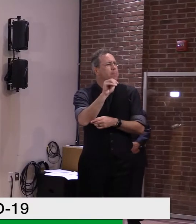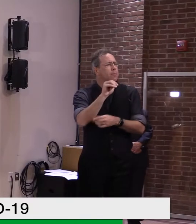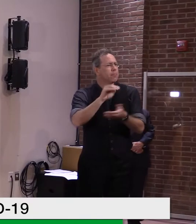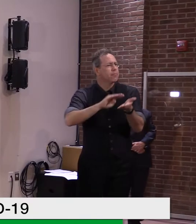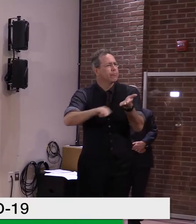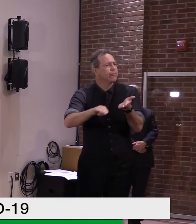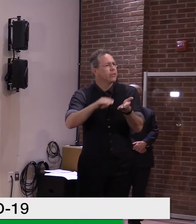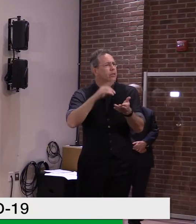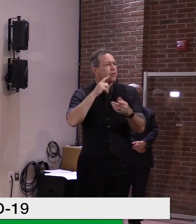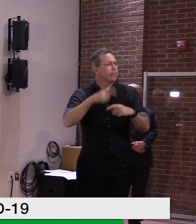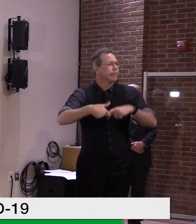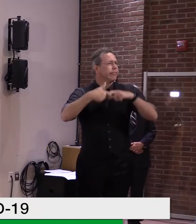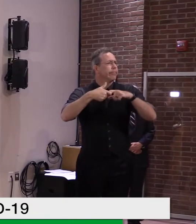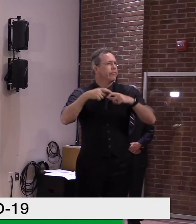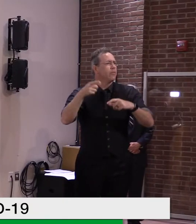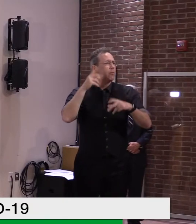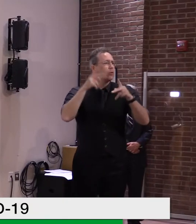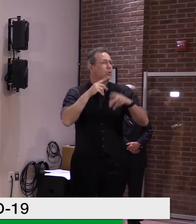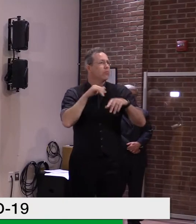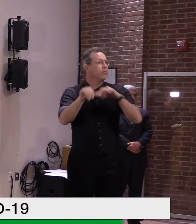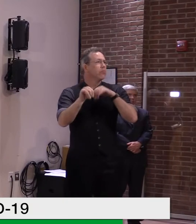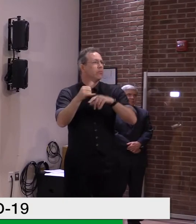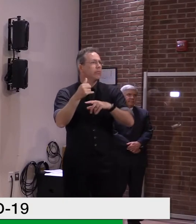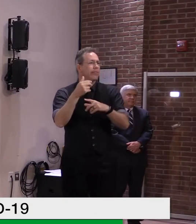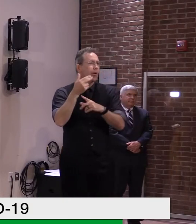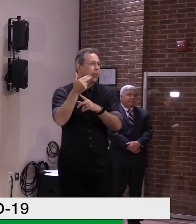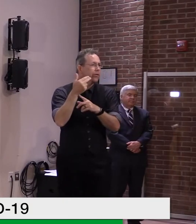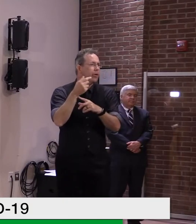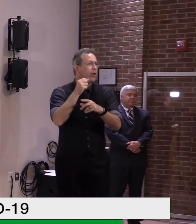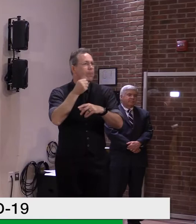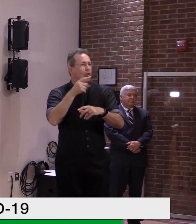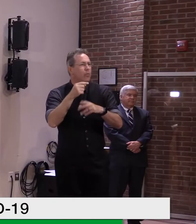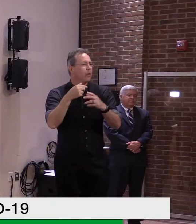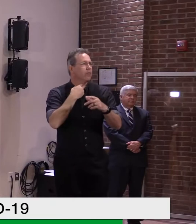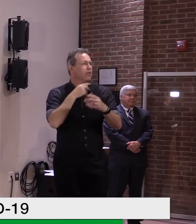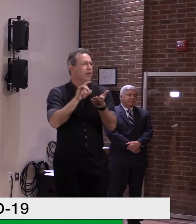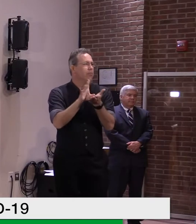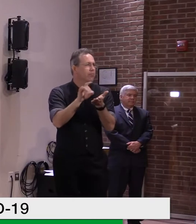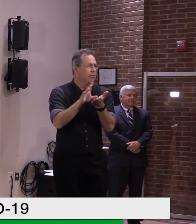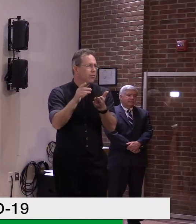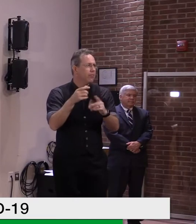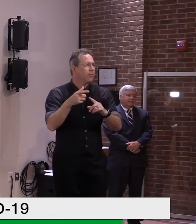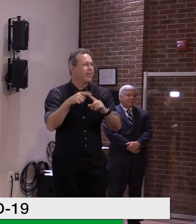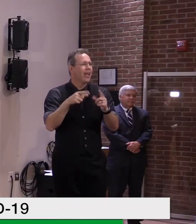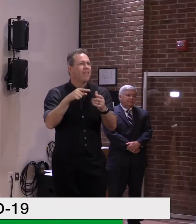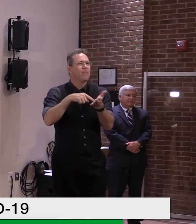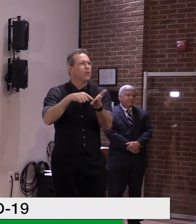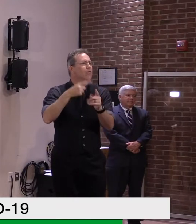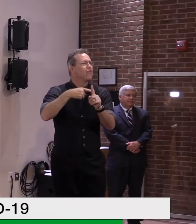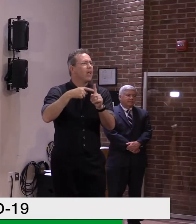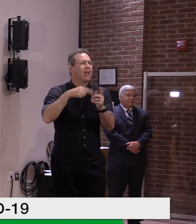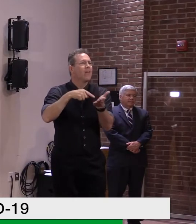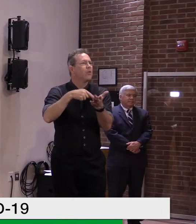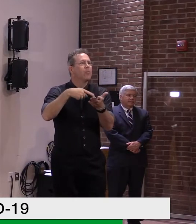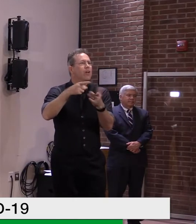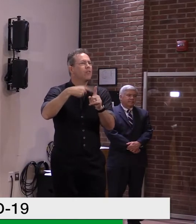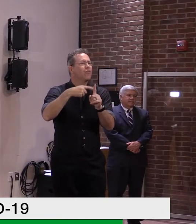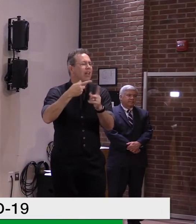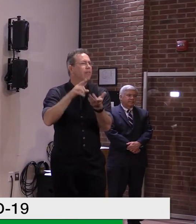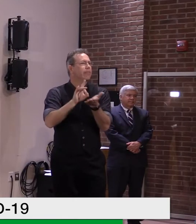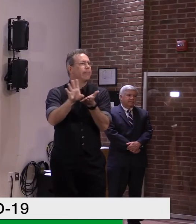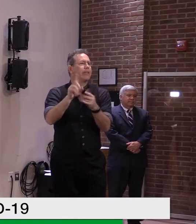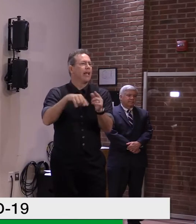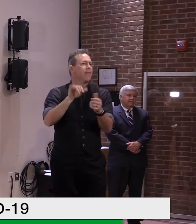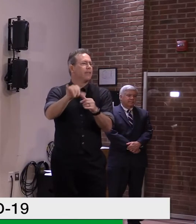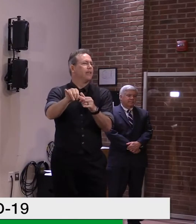wondering what the administration has been doing to try to quantify the number of Vermonters who